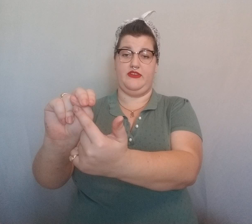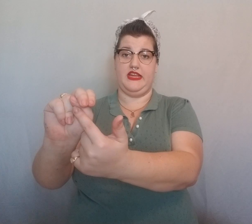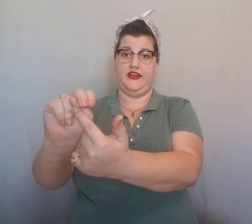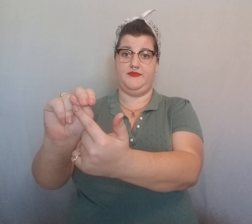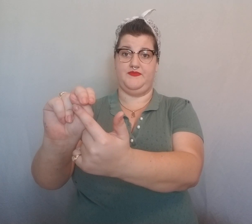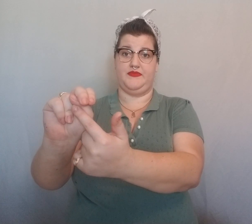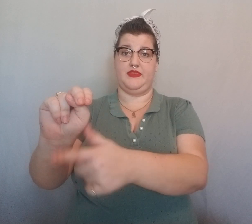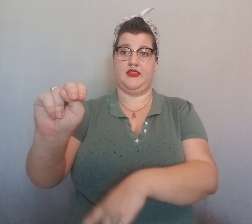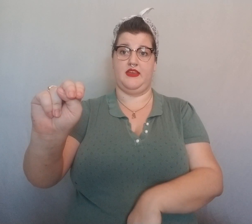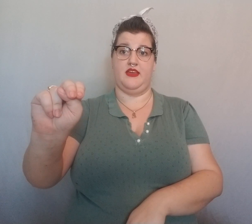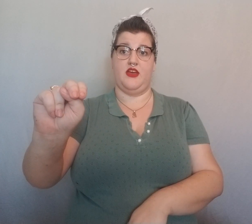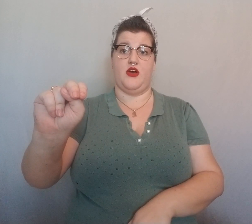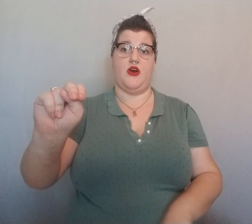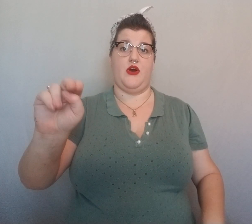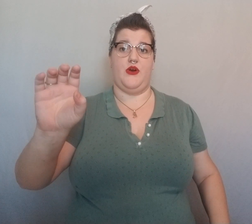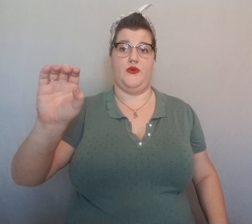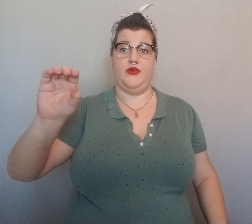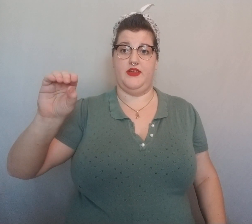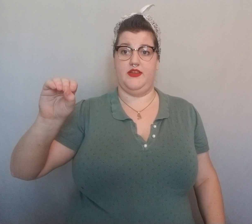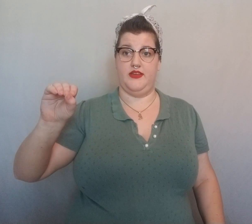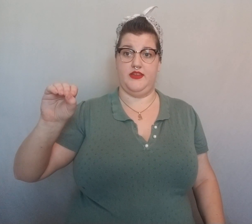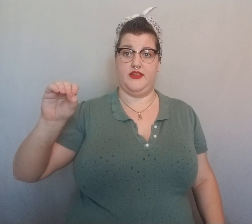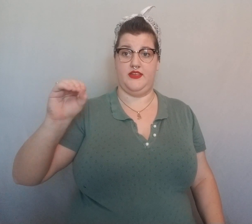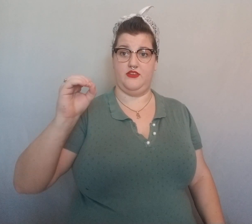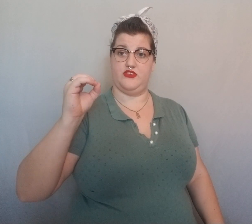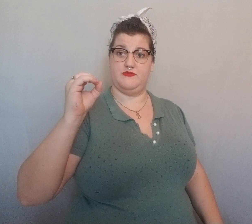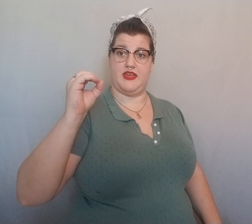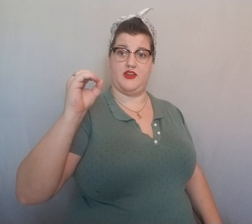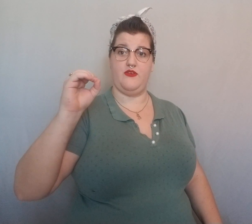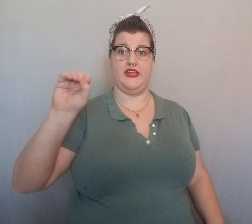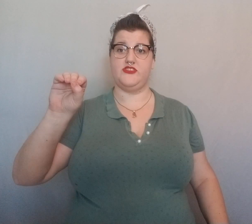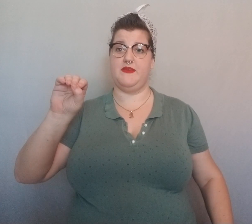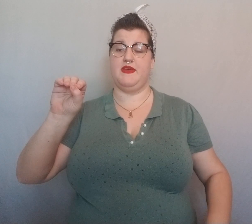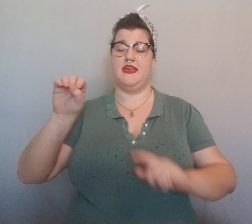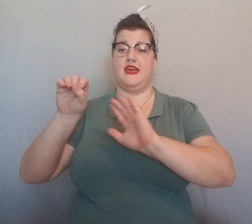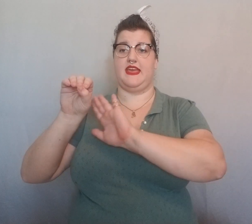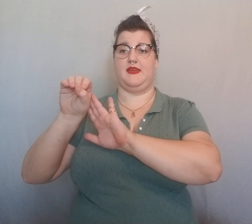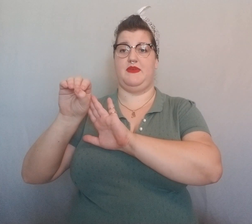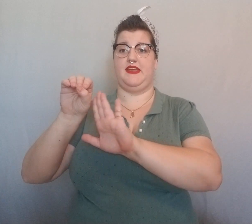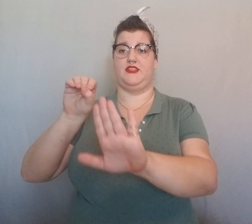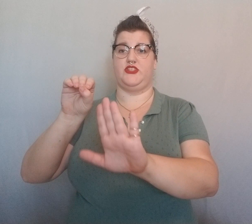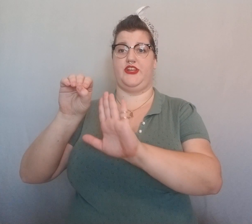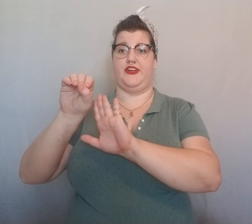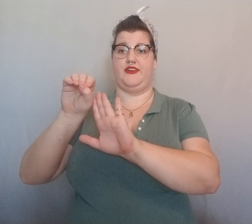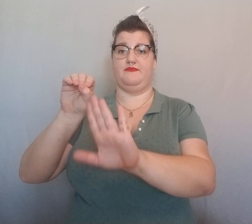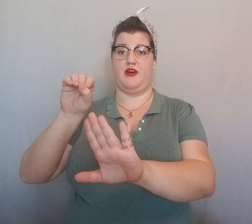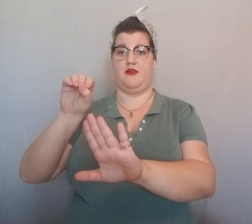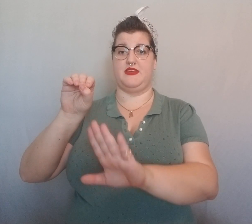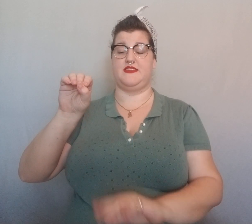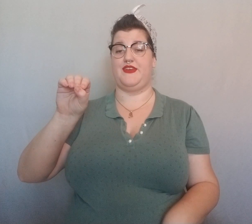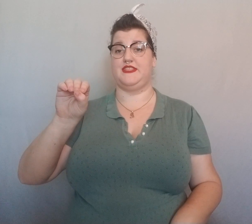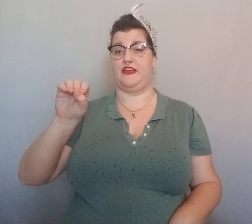here. O, you just make an O hand shape. Again, making sure your palm is facing